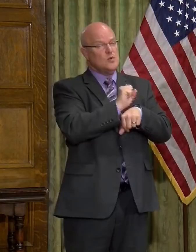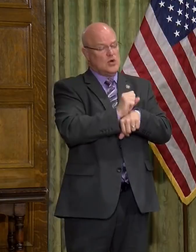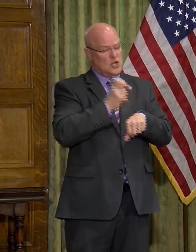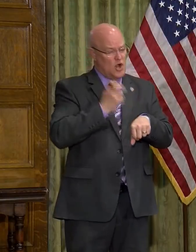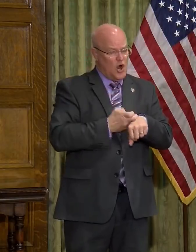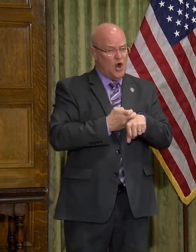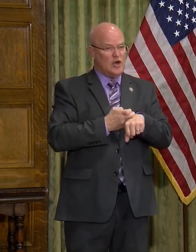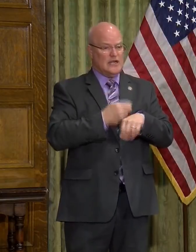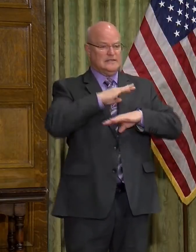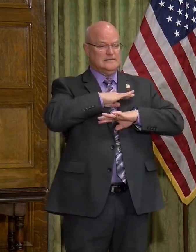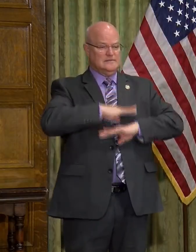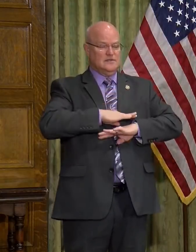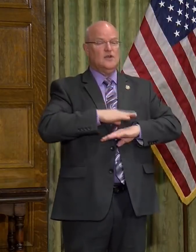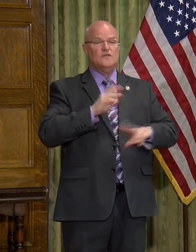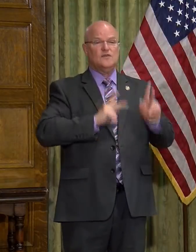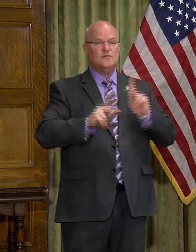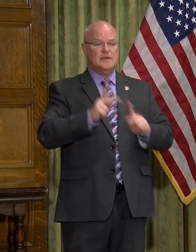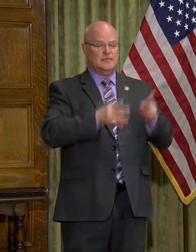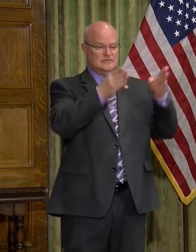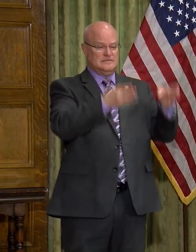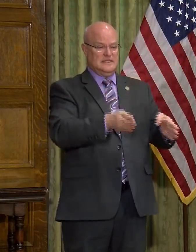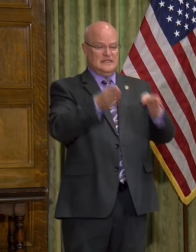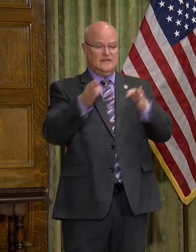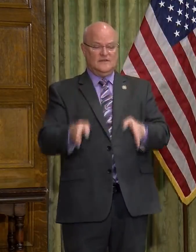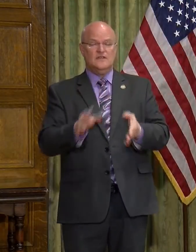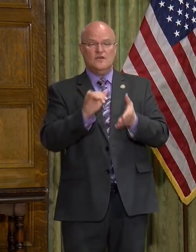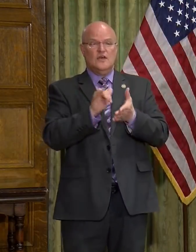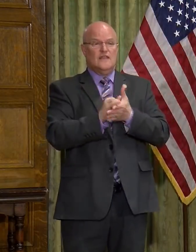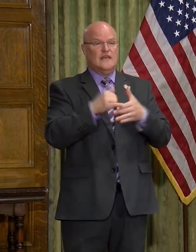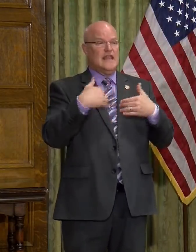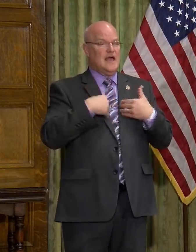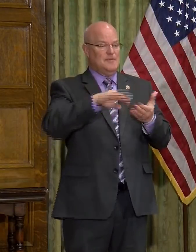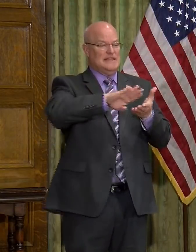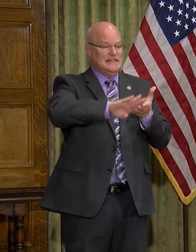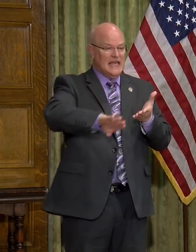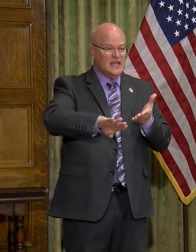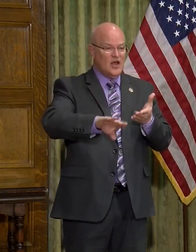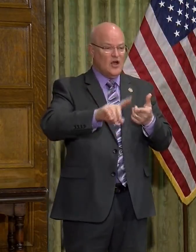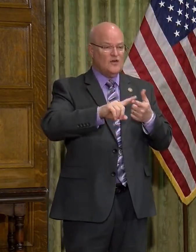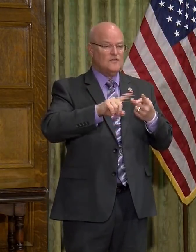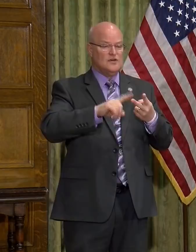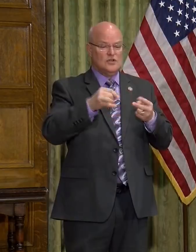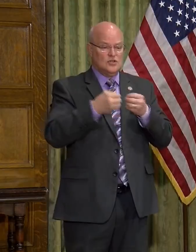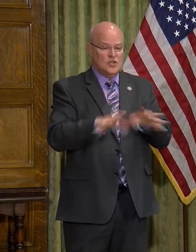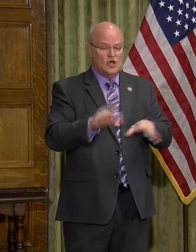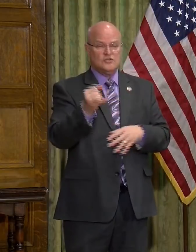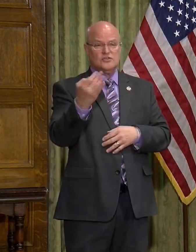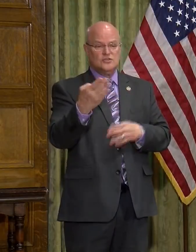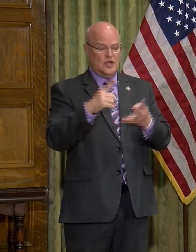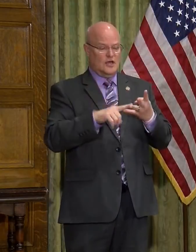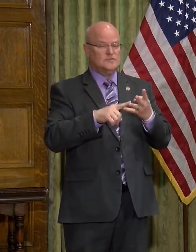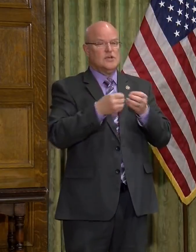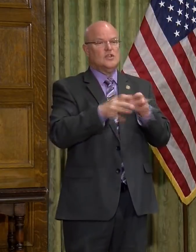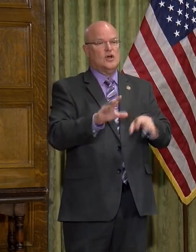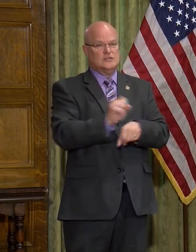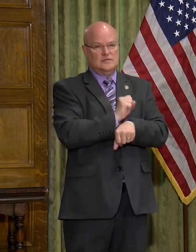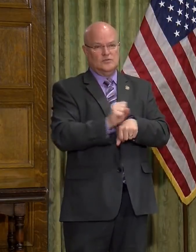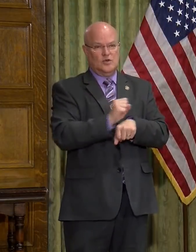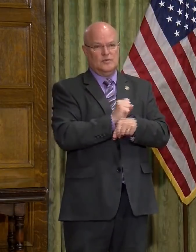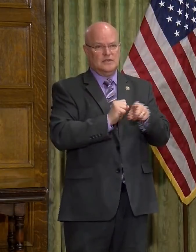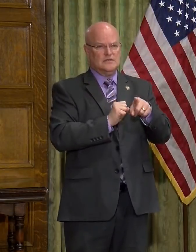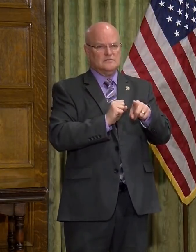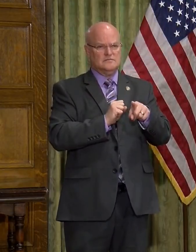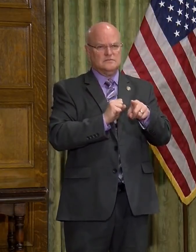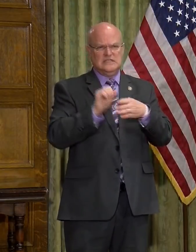hard to get the relief to those individuals that have been laid off, have lost their jobs, or lost their employment. Have you got a